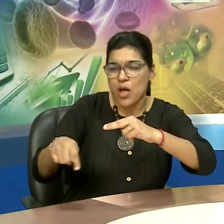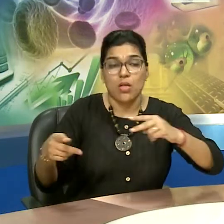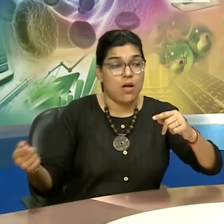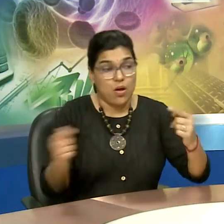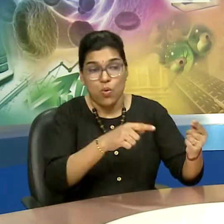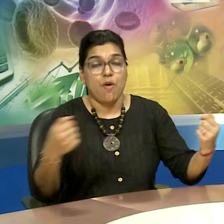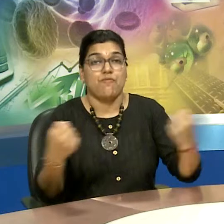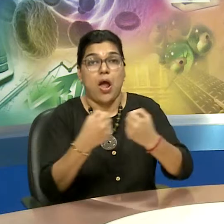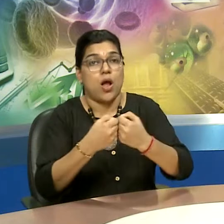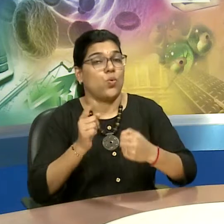and